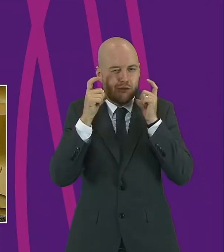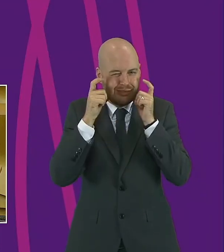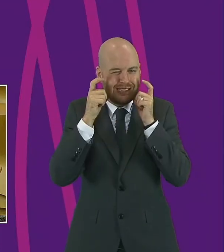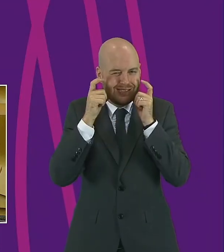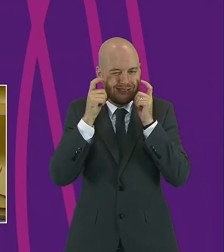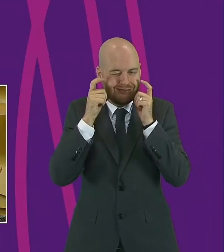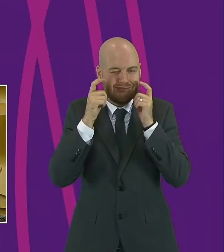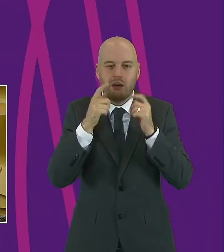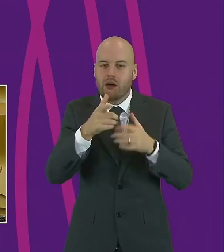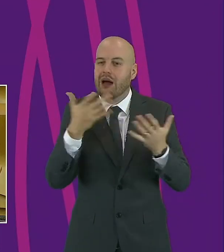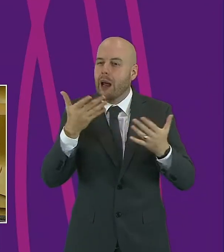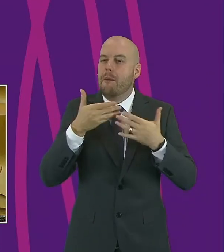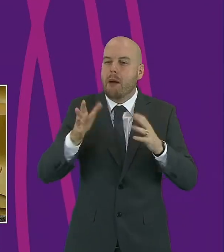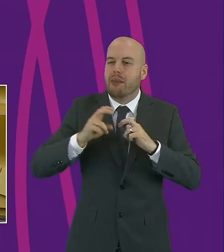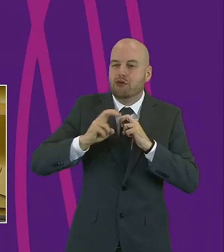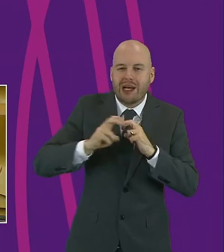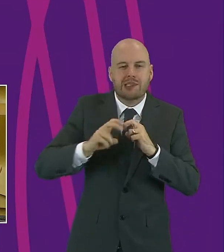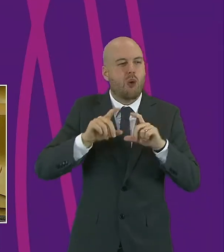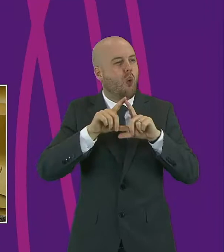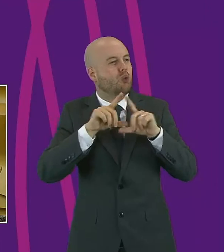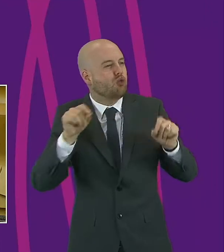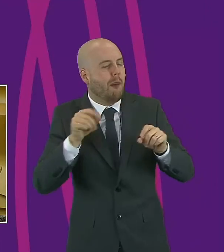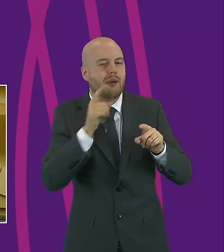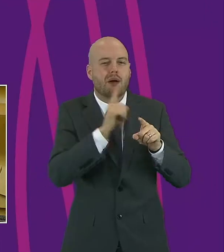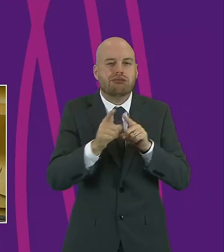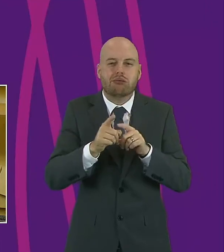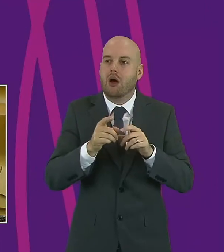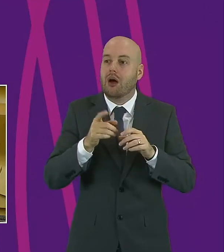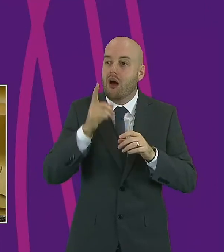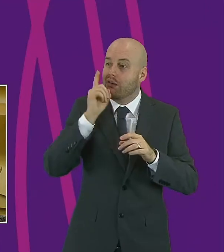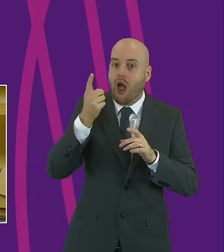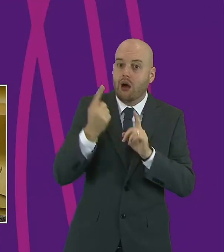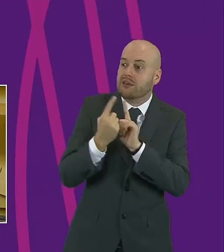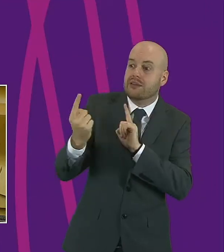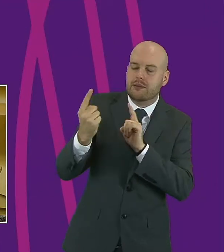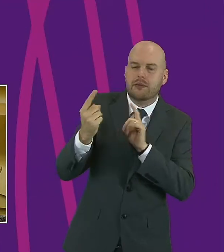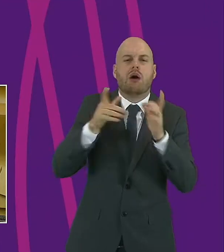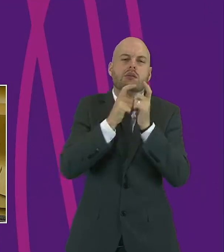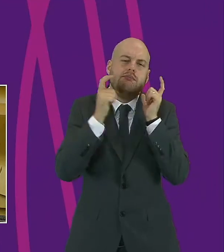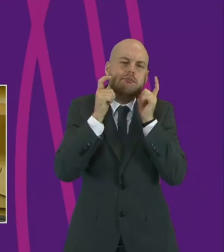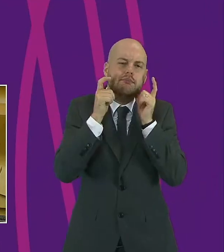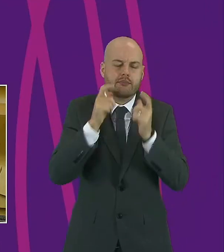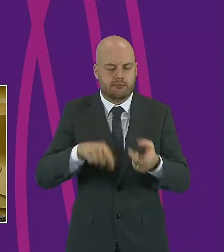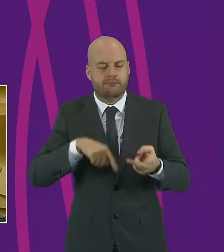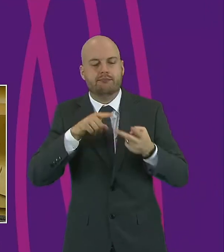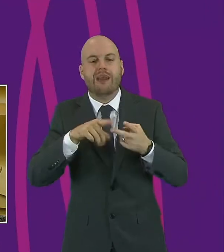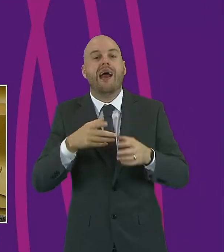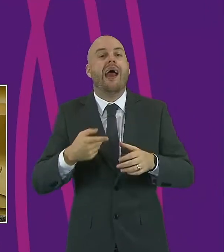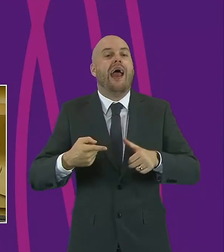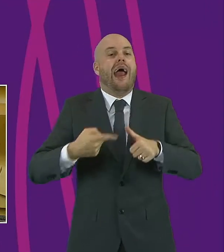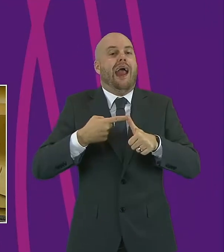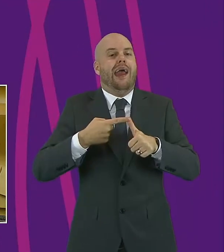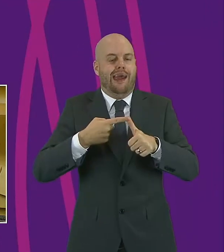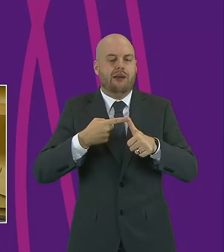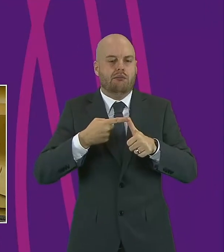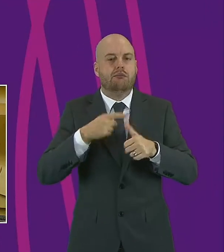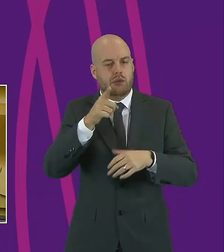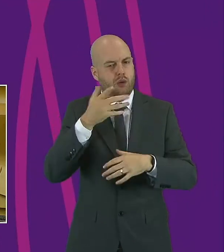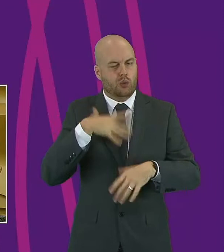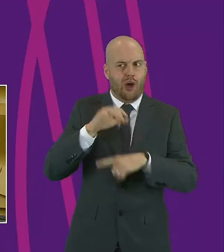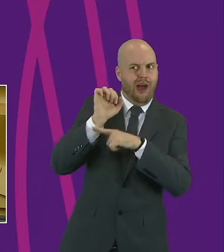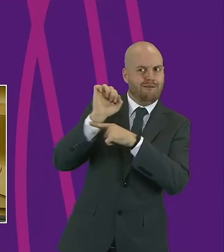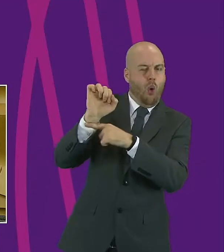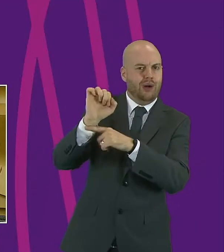spaces, public transport, shops, anywhere else that physical distancing is more difficult. A, avoid crowded areas, outdoors as well